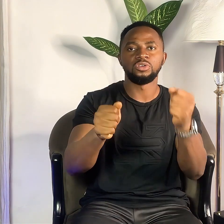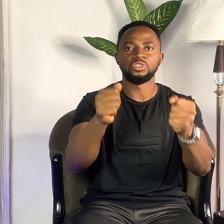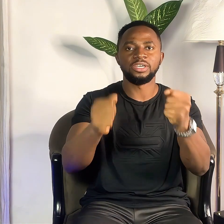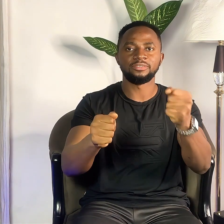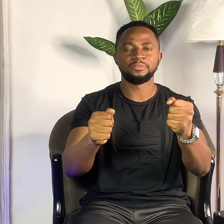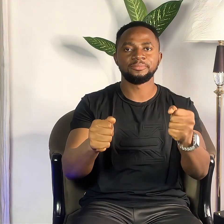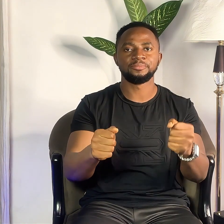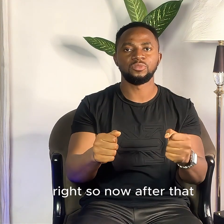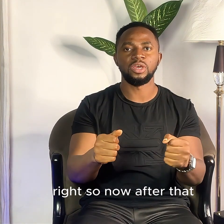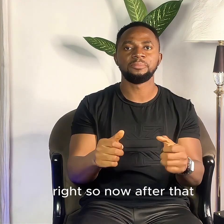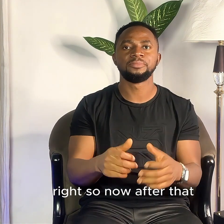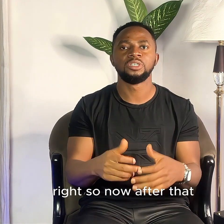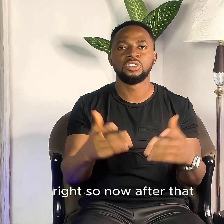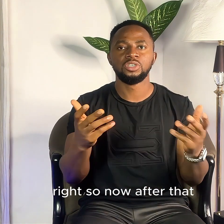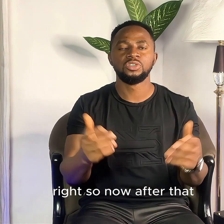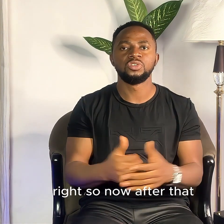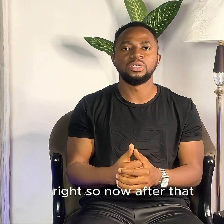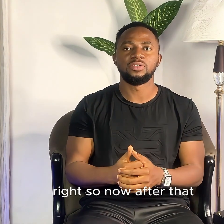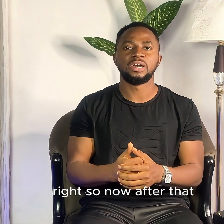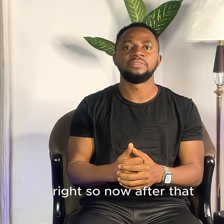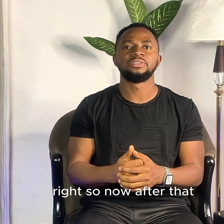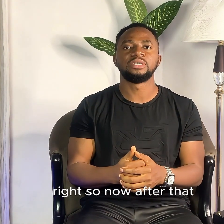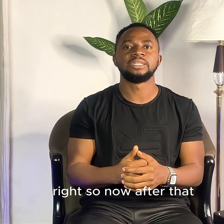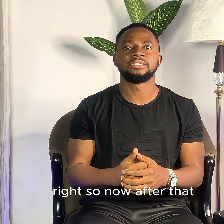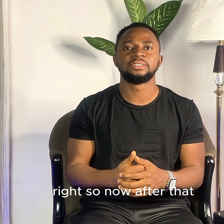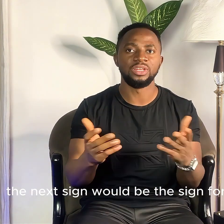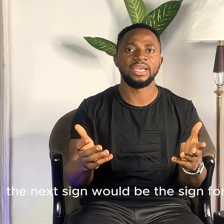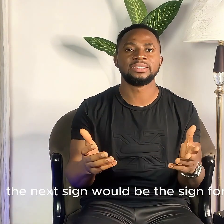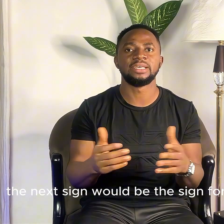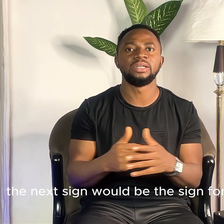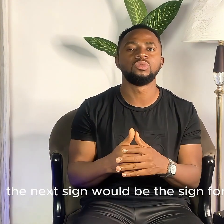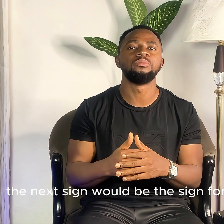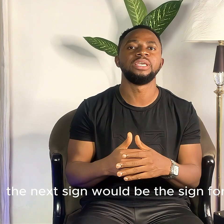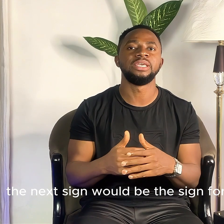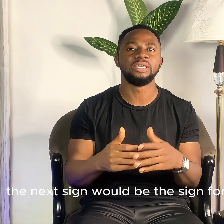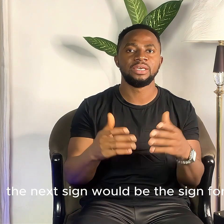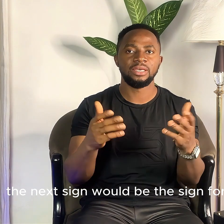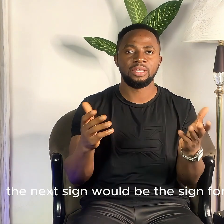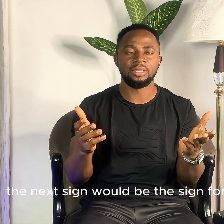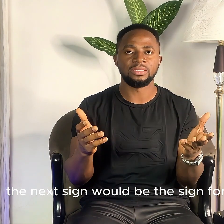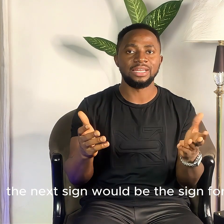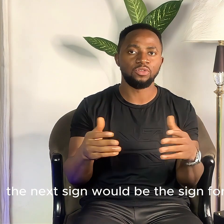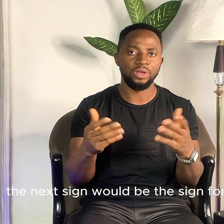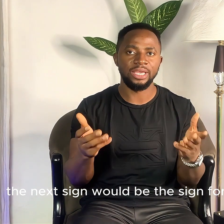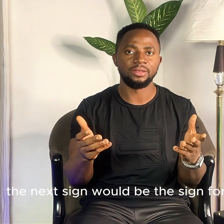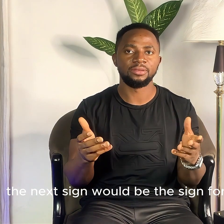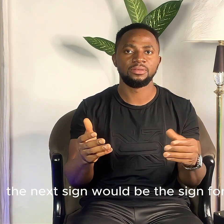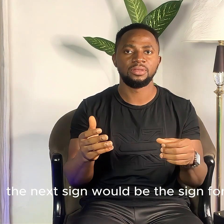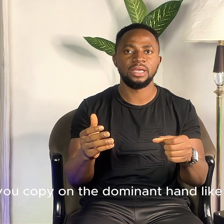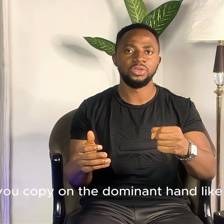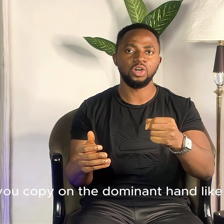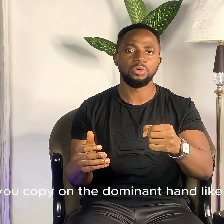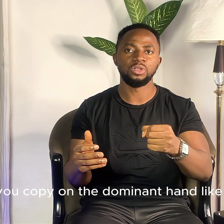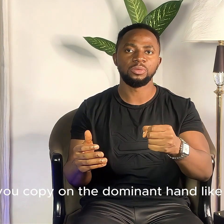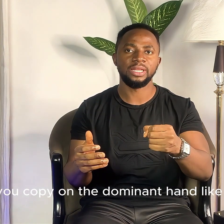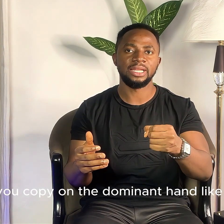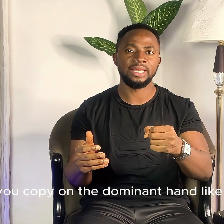drive, right? So now after that, the next sign would be the sign for in. You cup your non-dominant hand like